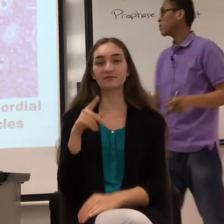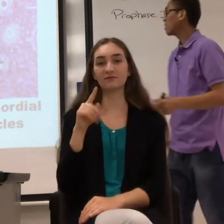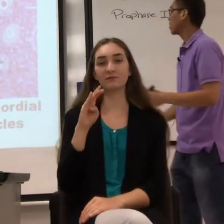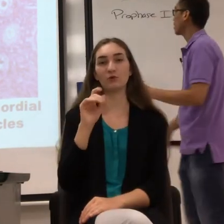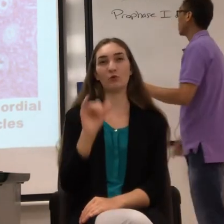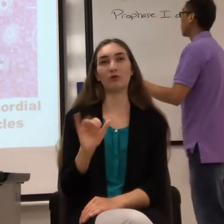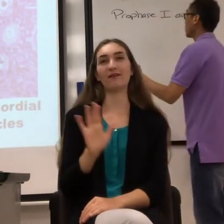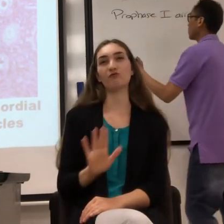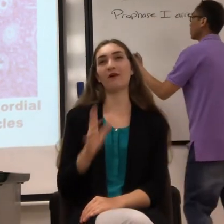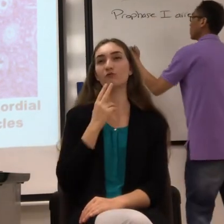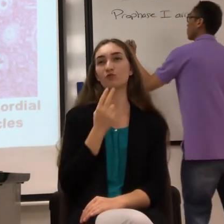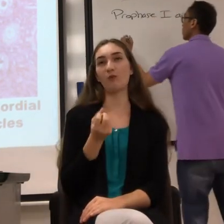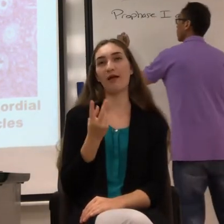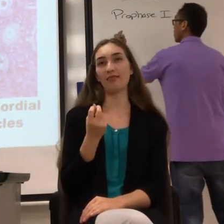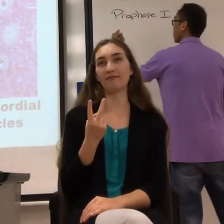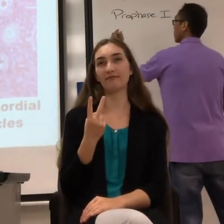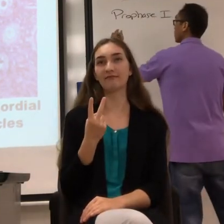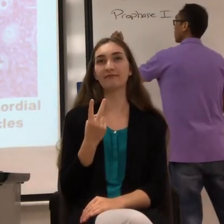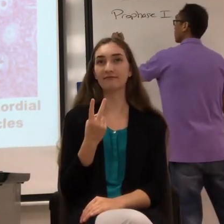12.